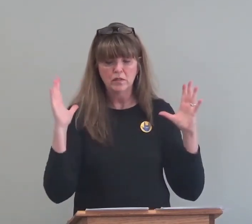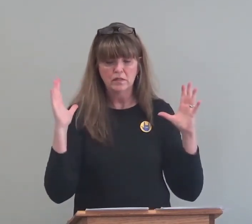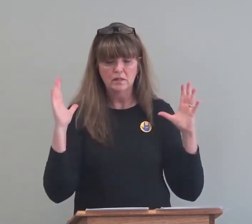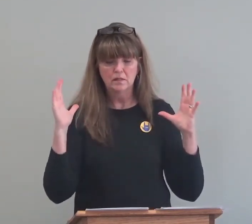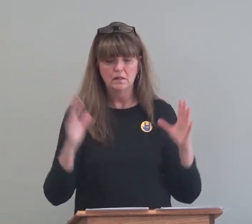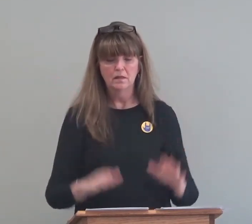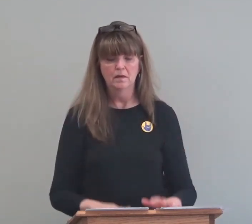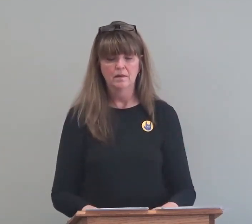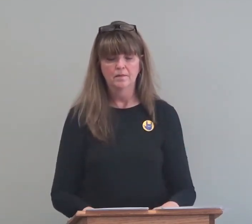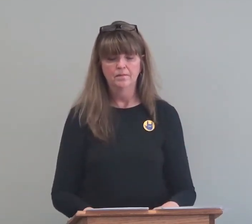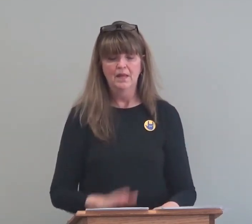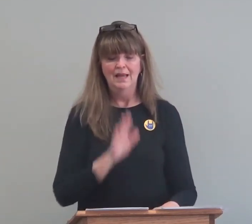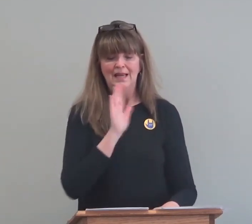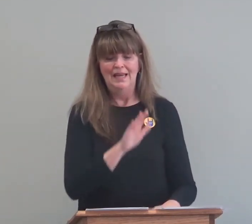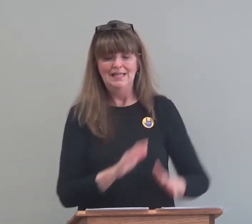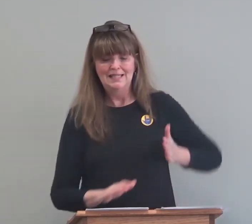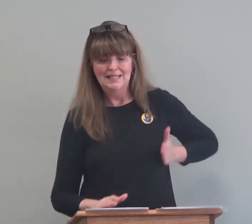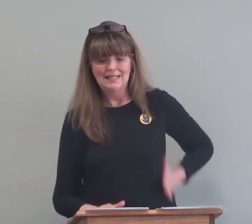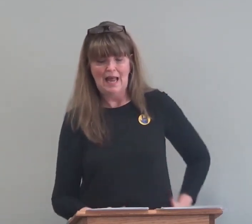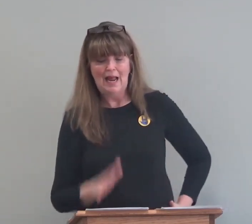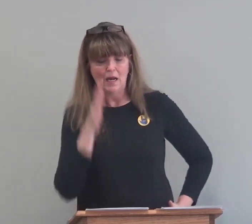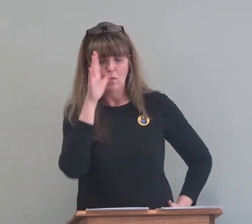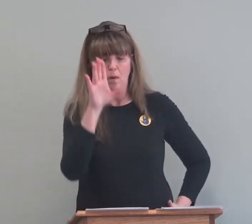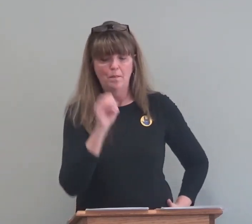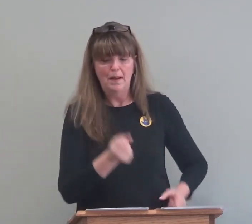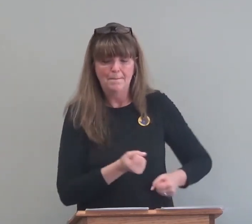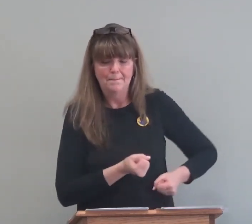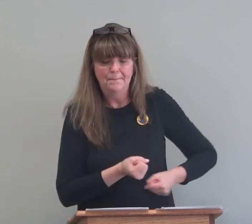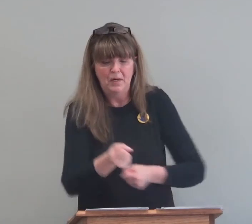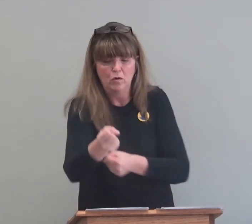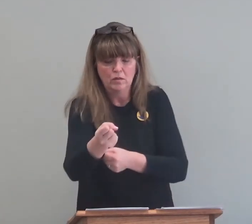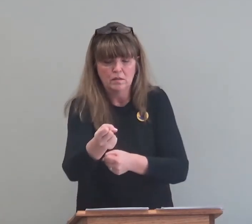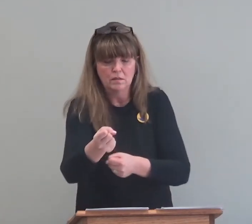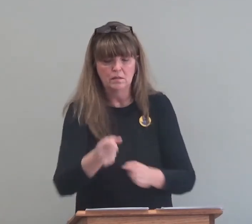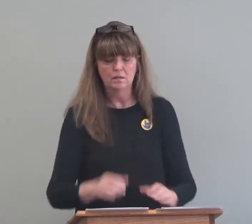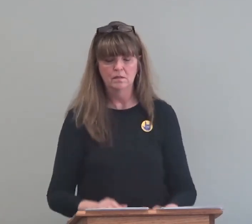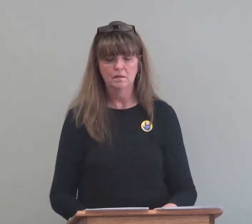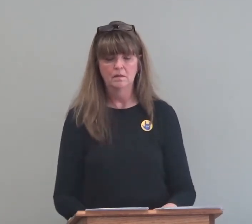His heart will literally burst. His side will be pierced.